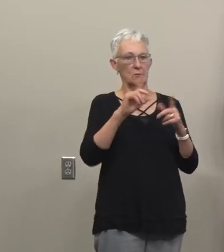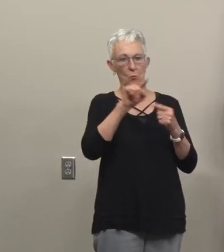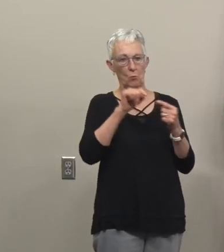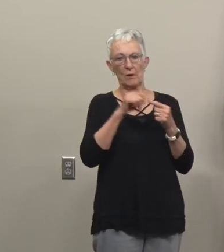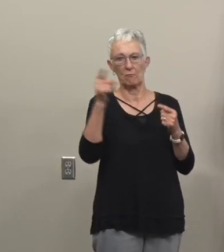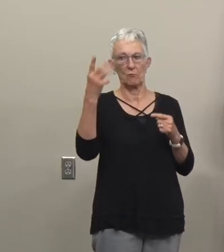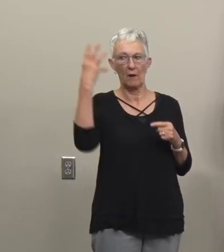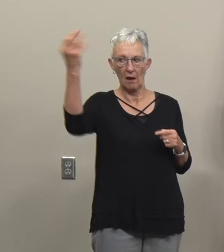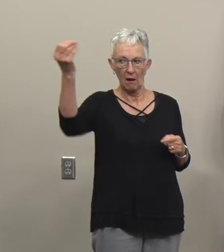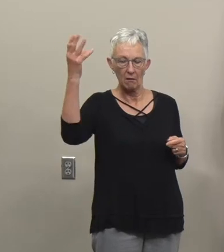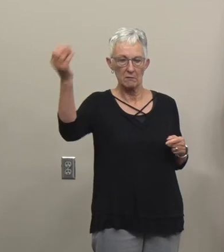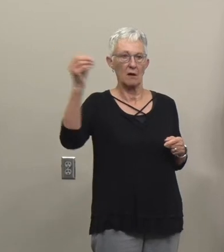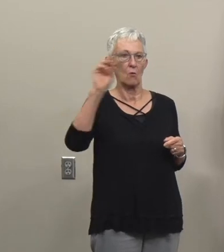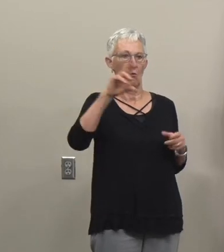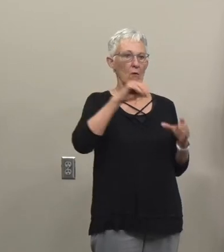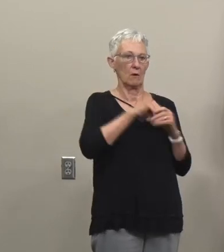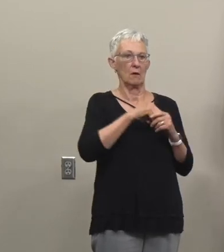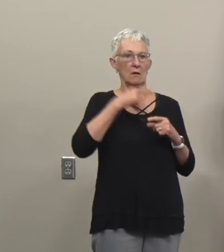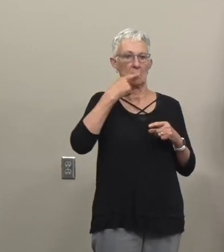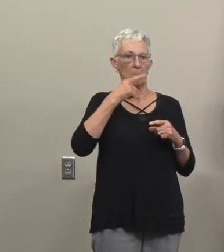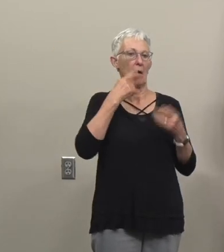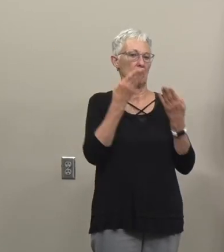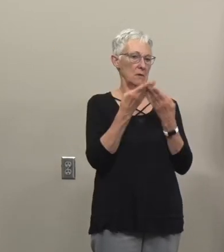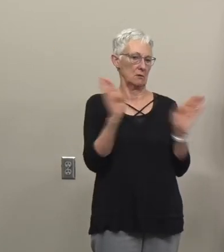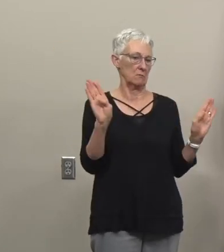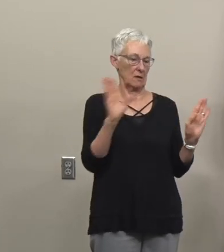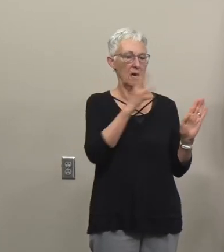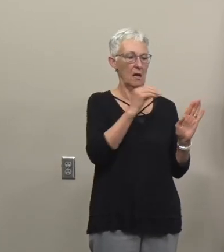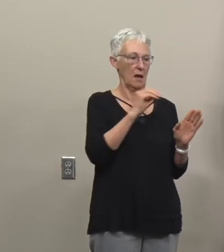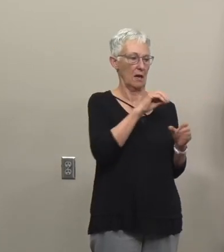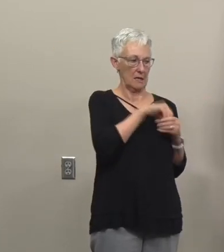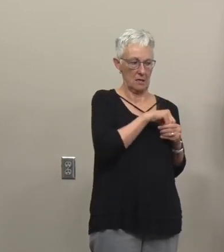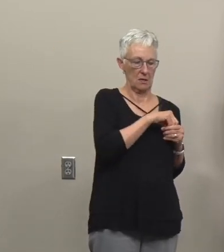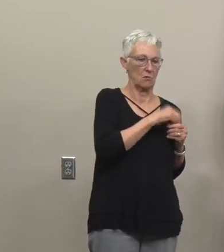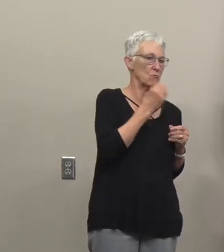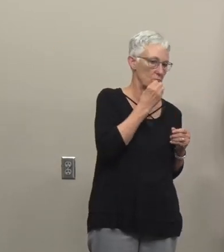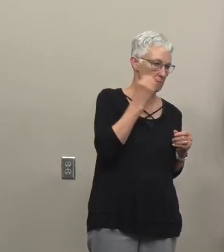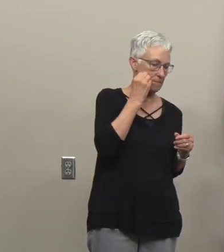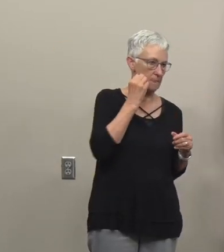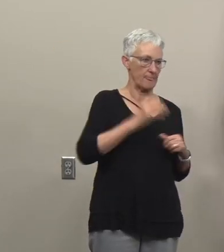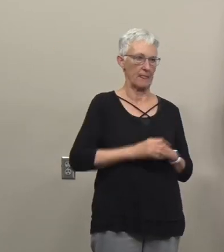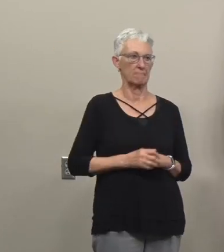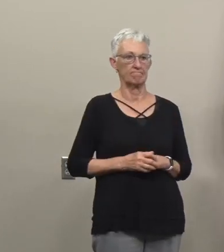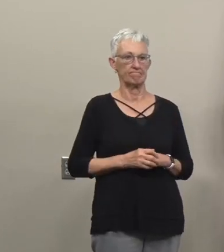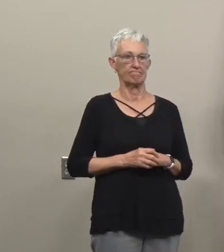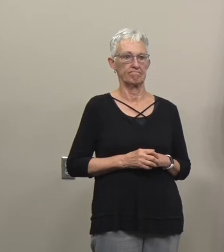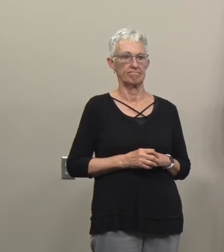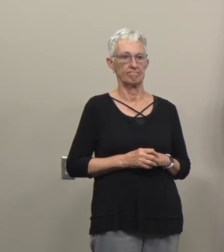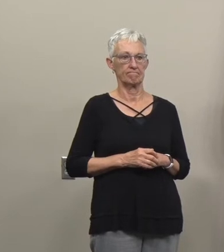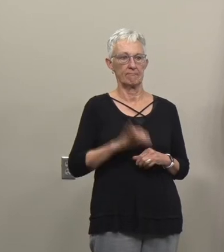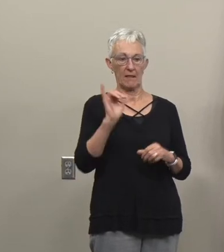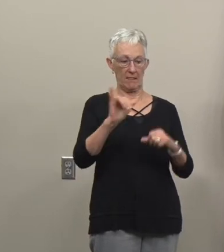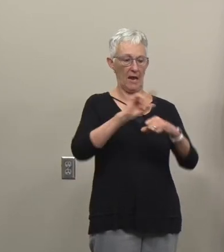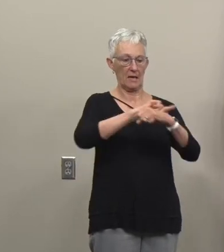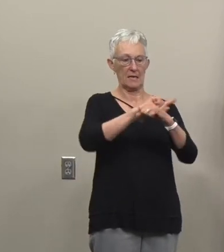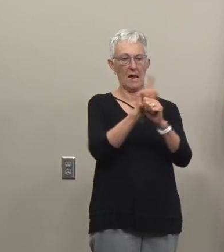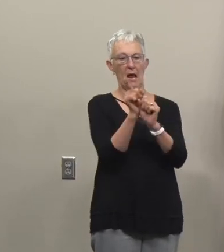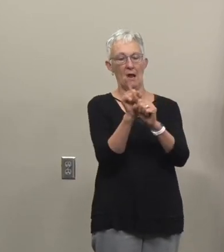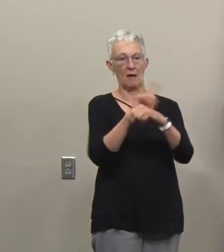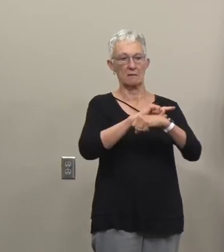outside our homes, at work or in public, and when we are at home. Also associated with the dial's risk levels are